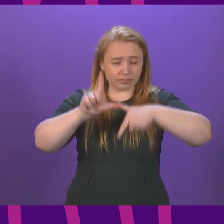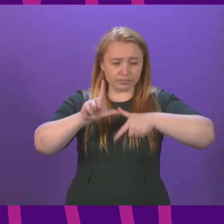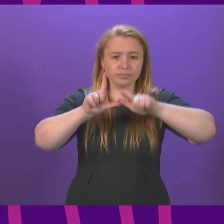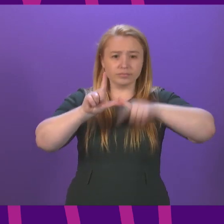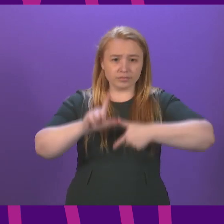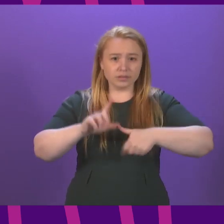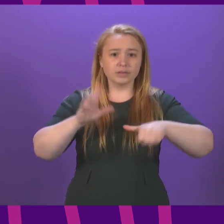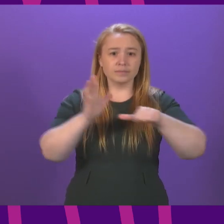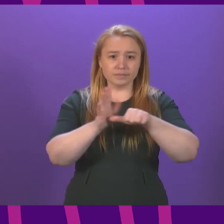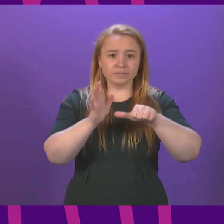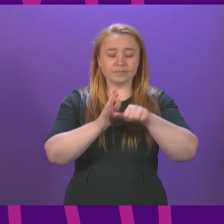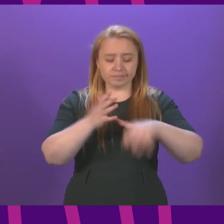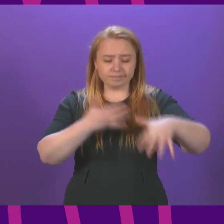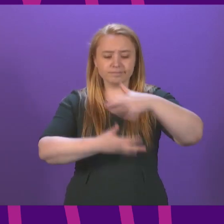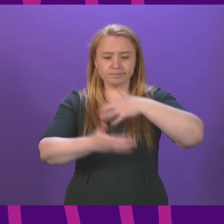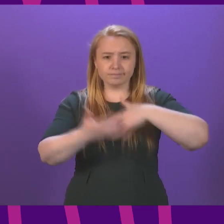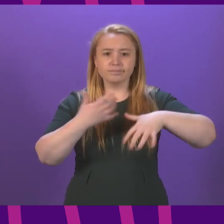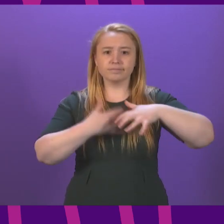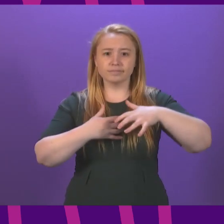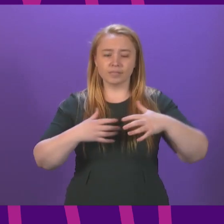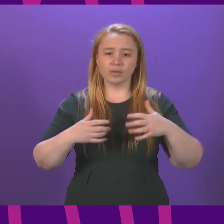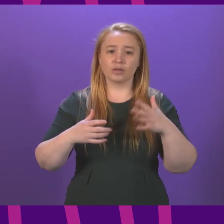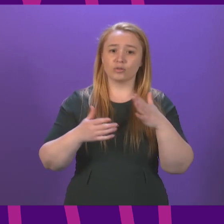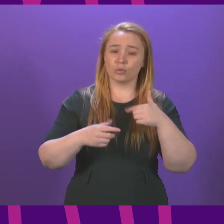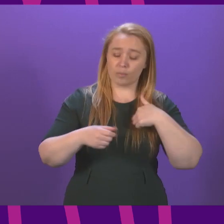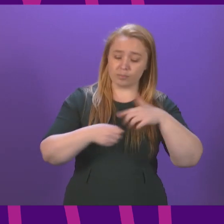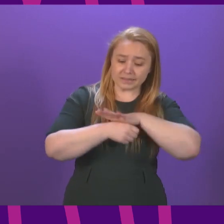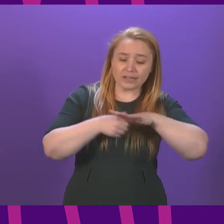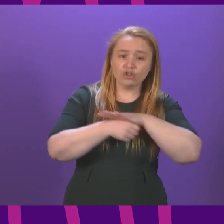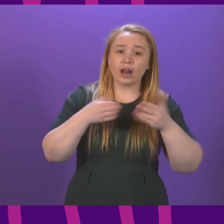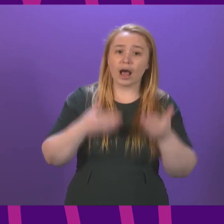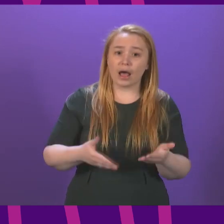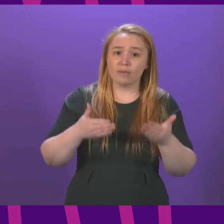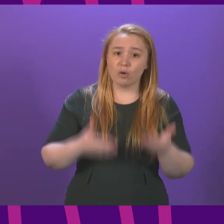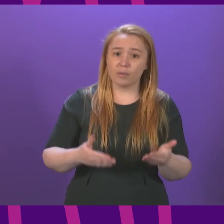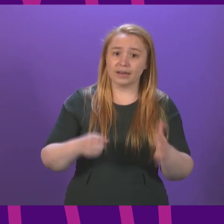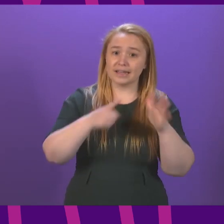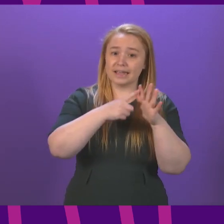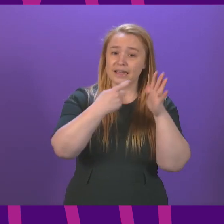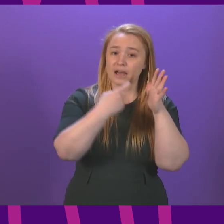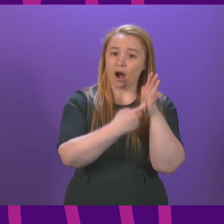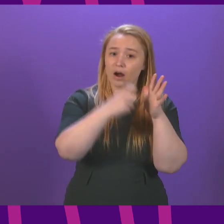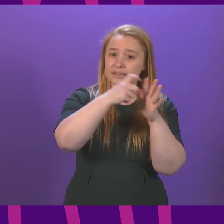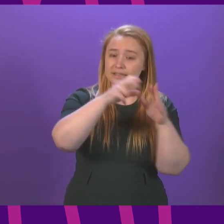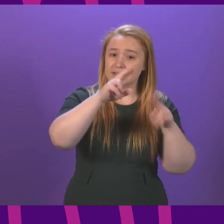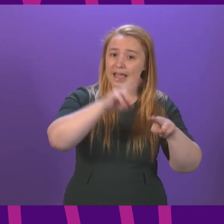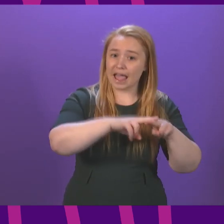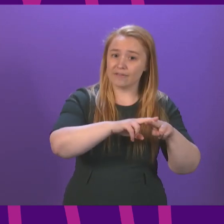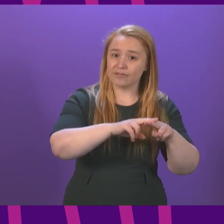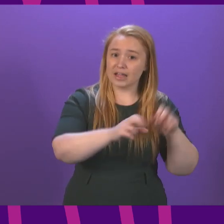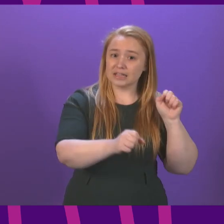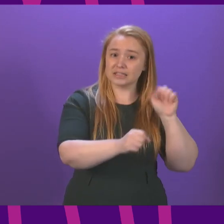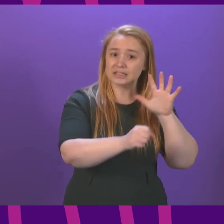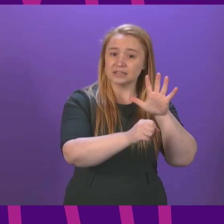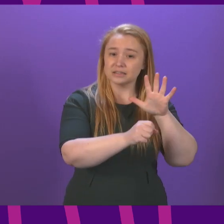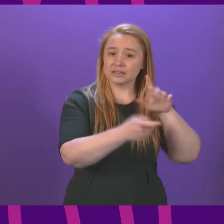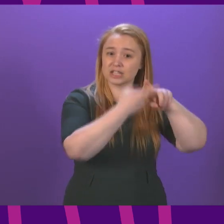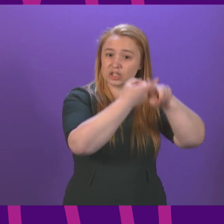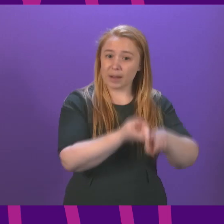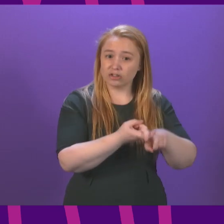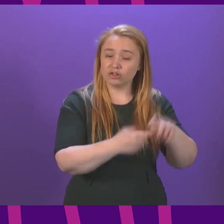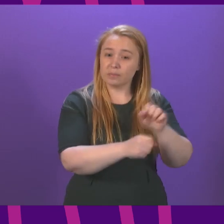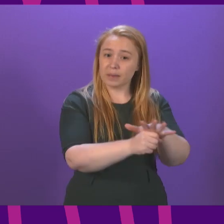were, as I said in my original answer, pleased to be in a position where the ERDF suspension was lifted in December.